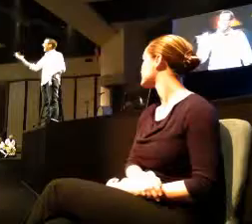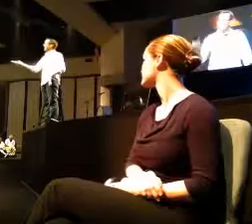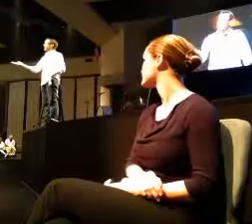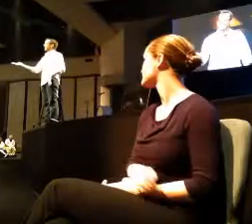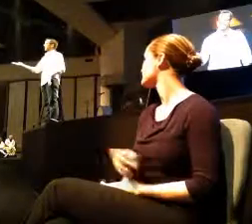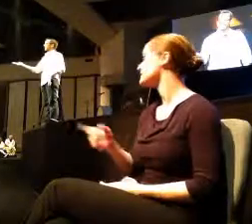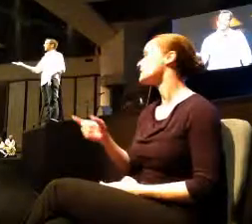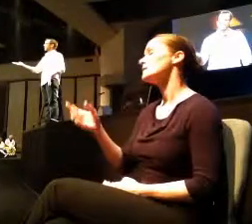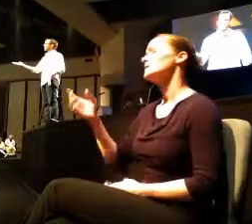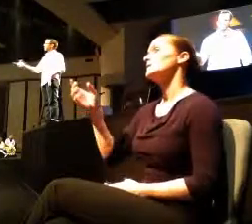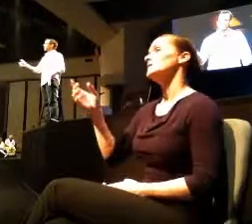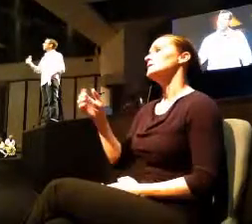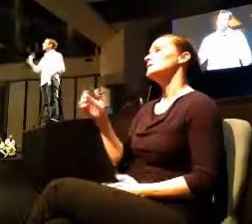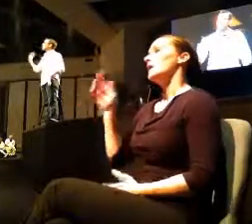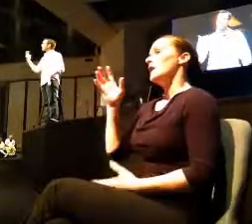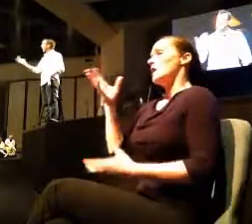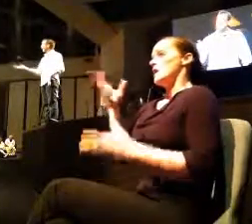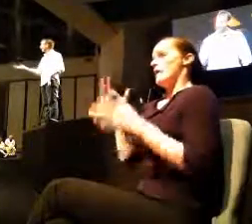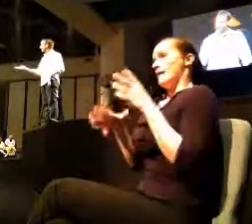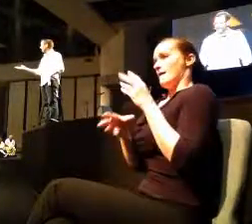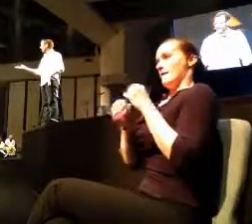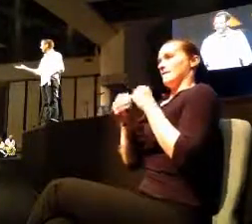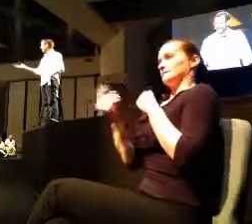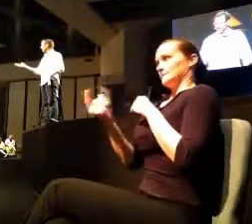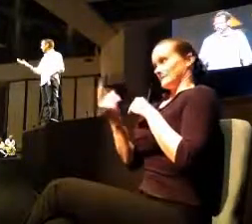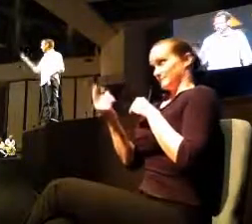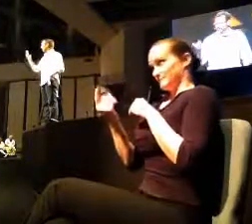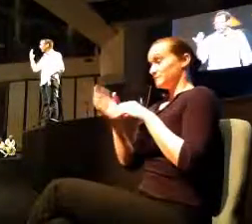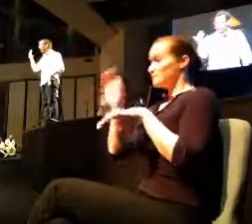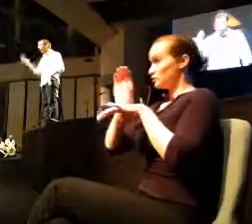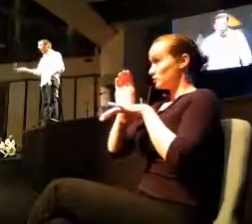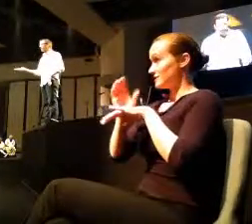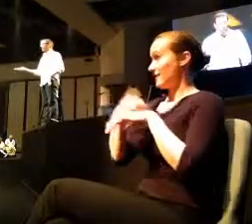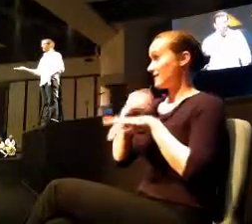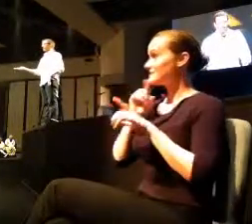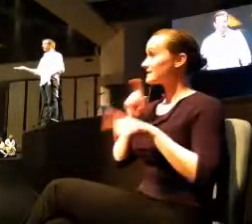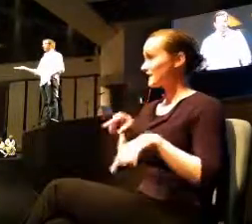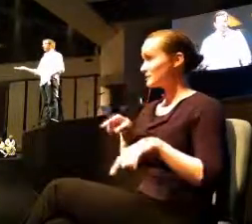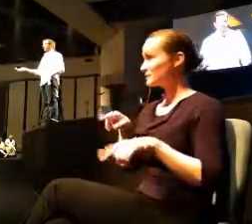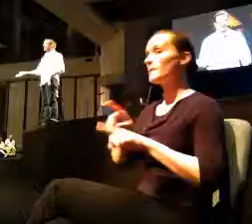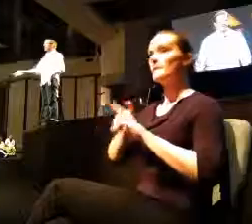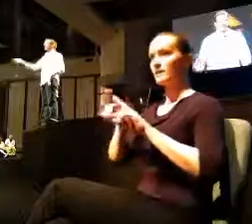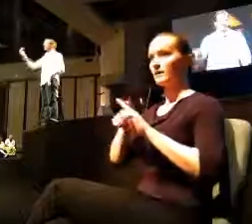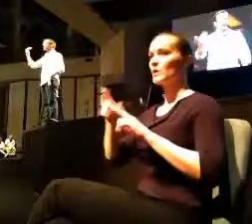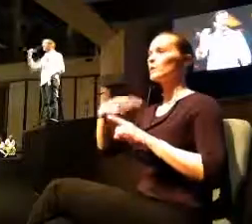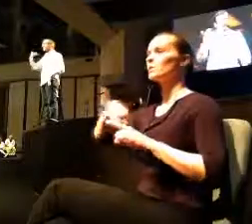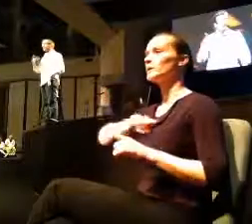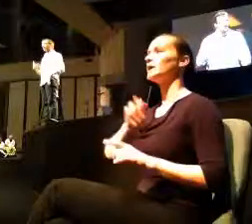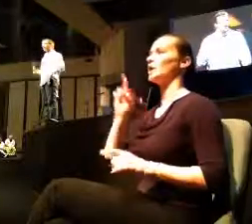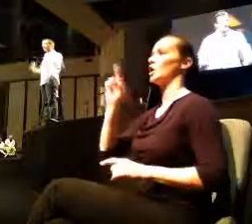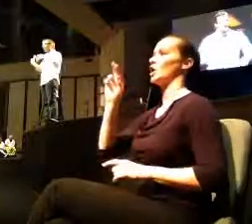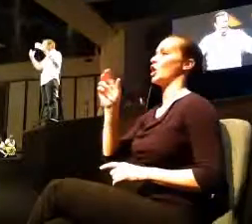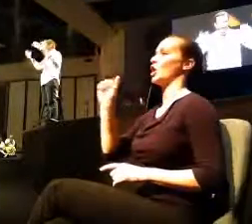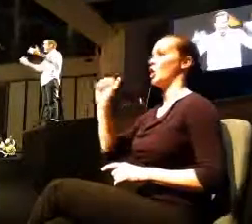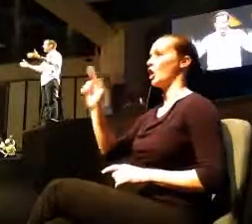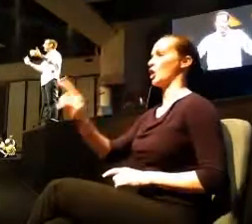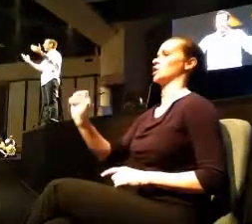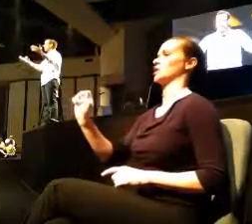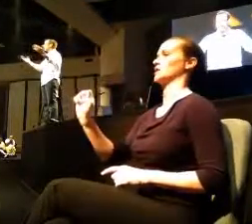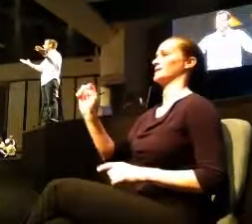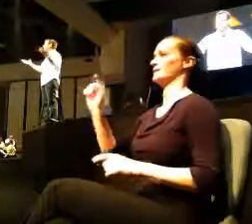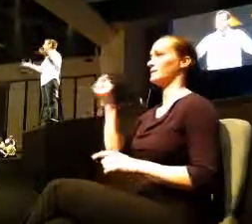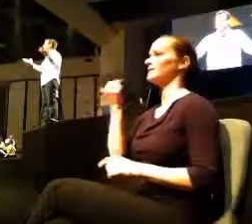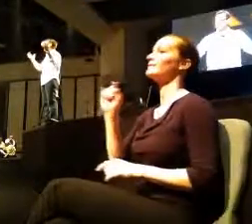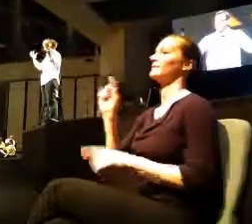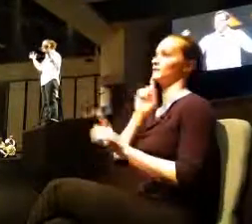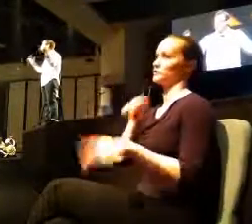Let me add to that. We don't just have the answer. We are the answer. Christ is in us, and who we are